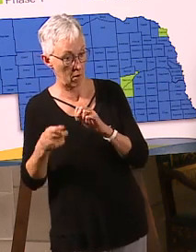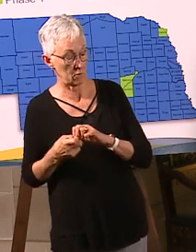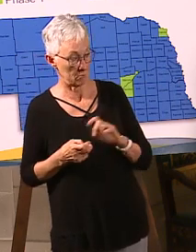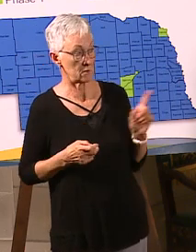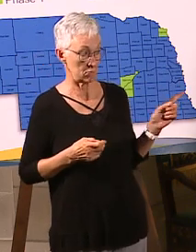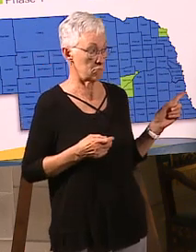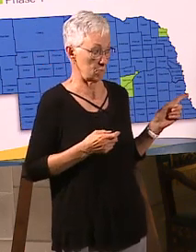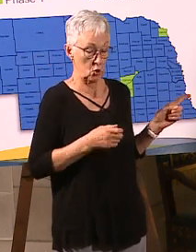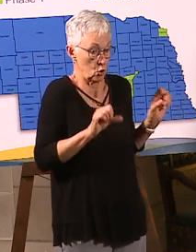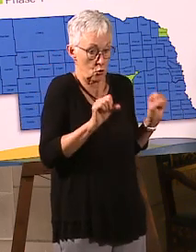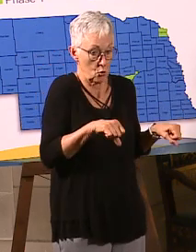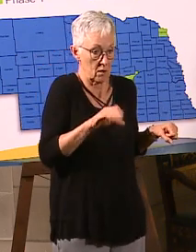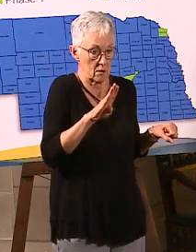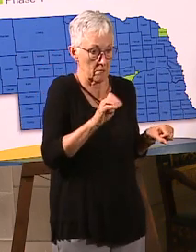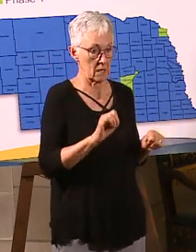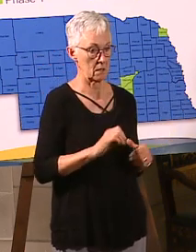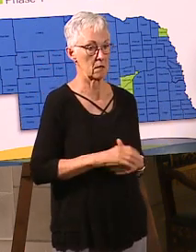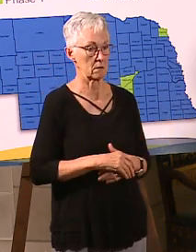why.